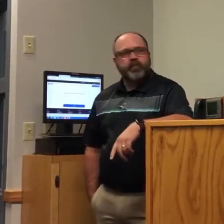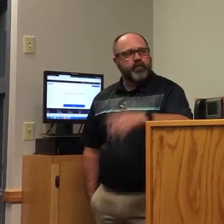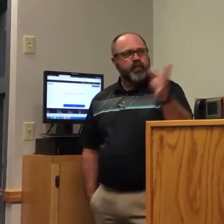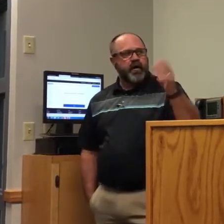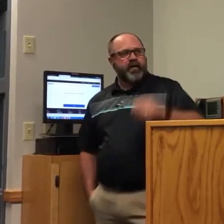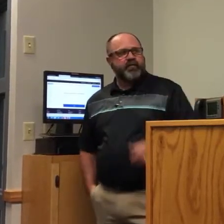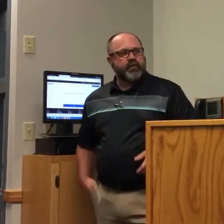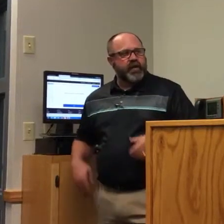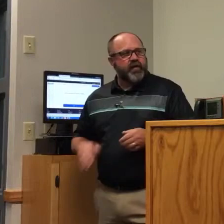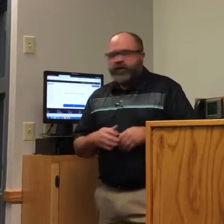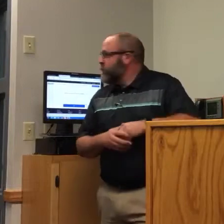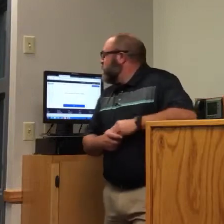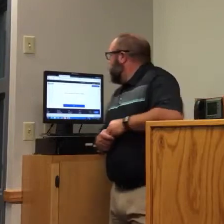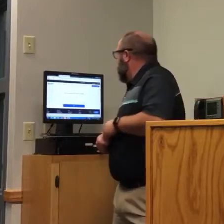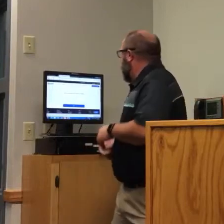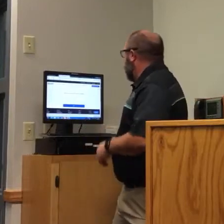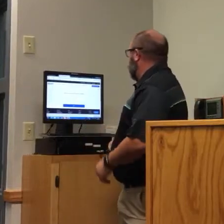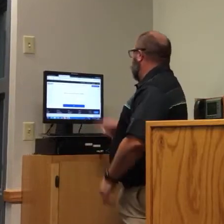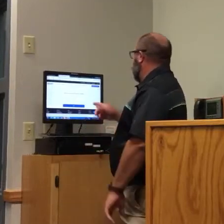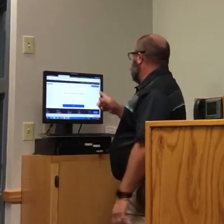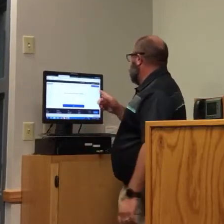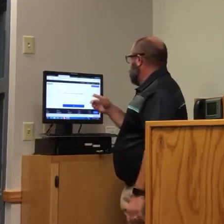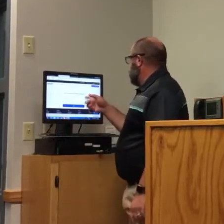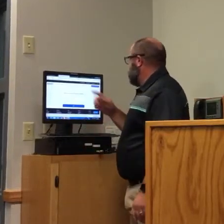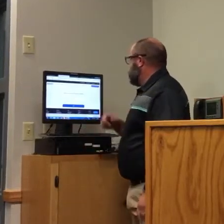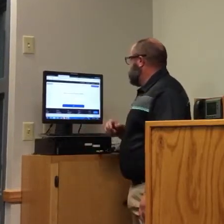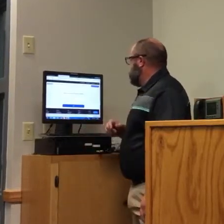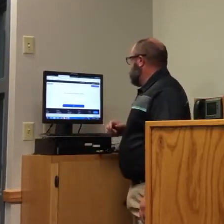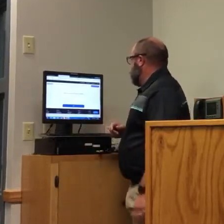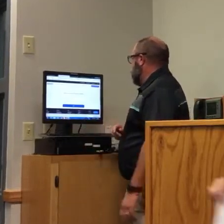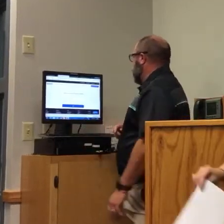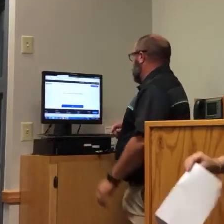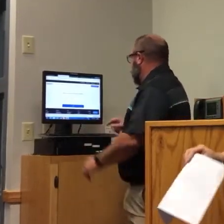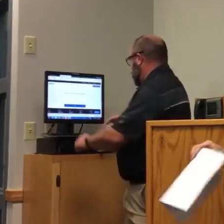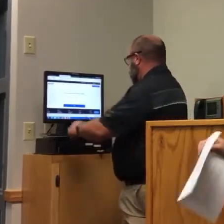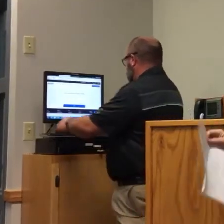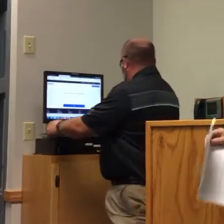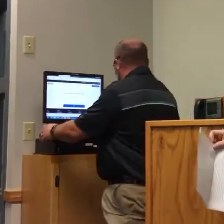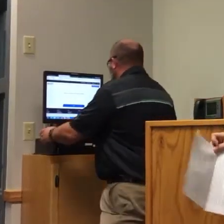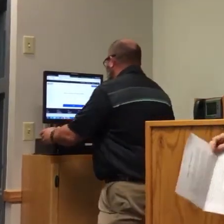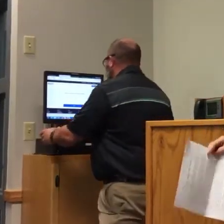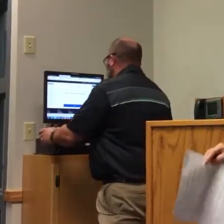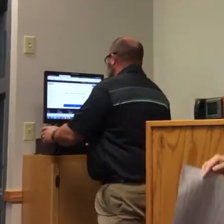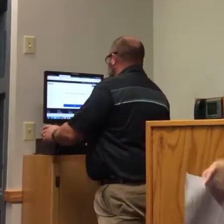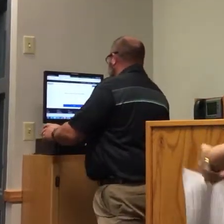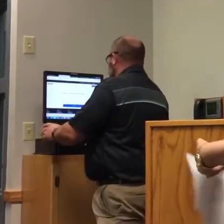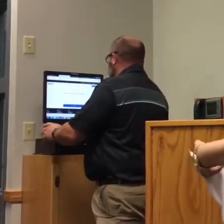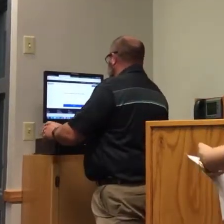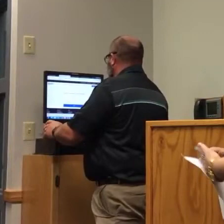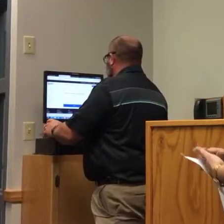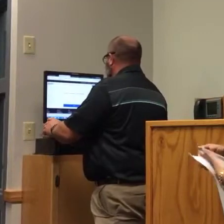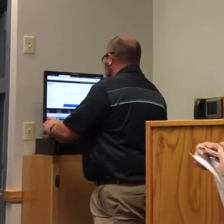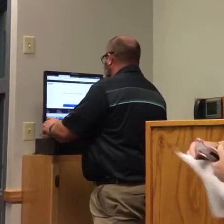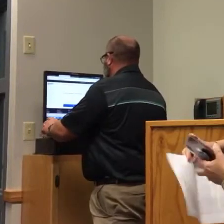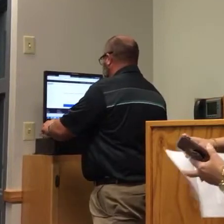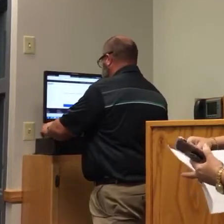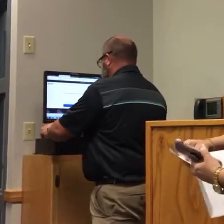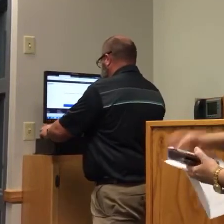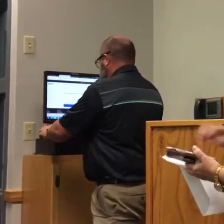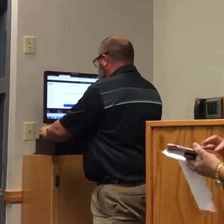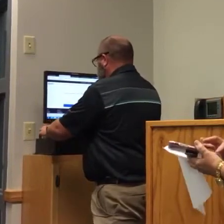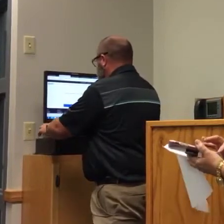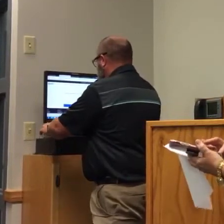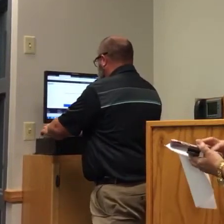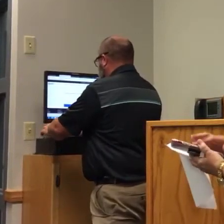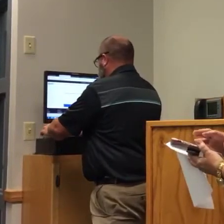So I'll let Susie have it. Okay. And Susie, we don't, oh, we do. It's up, I think. Let's just have